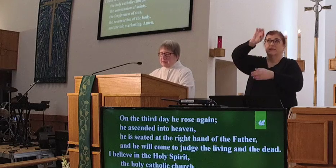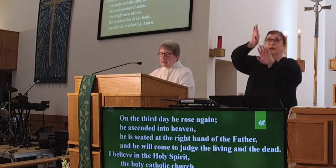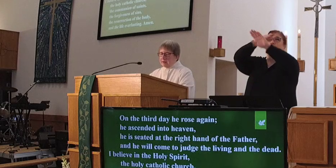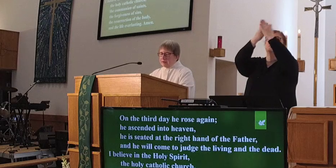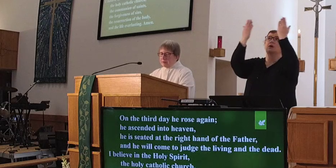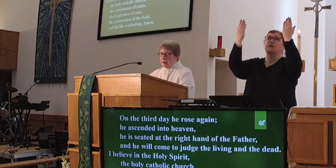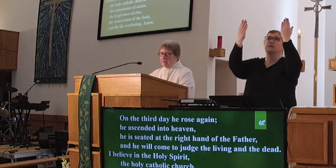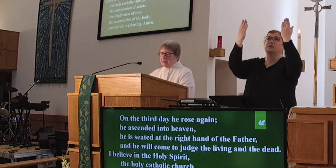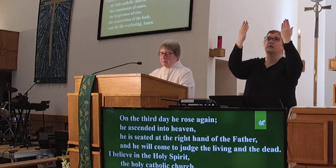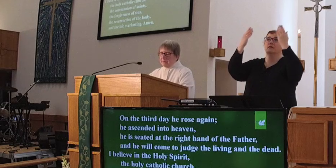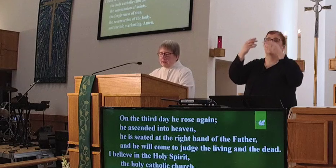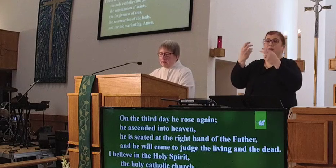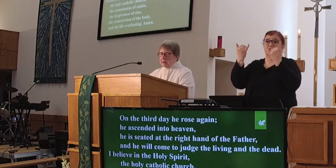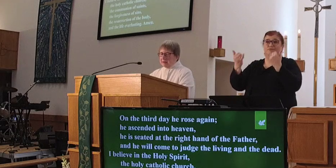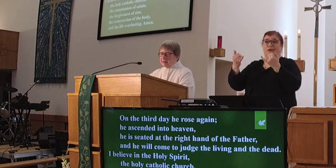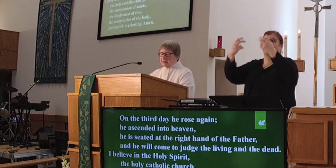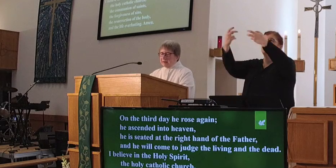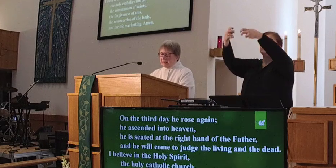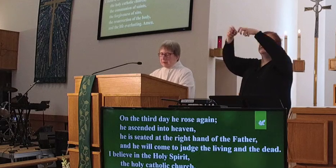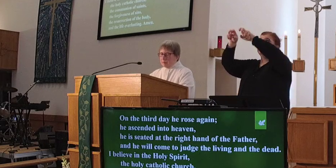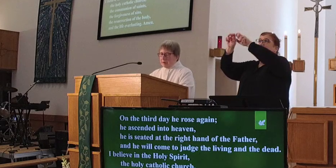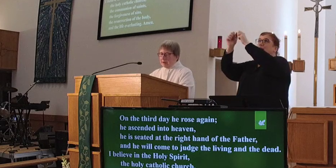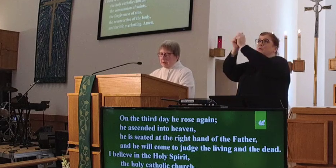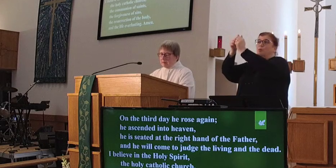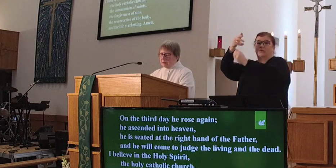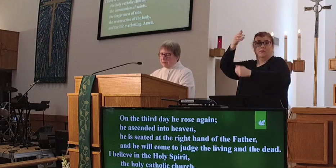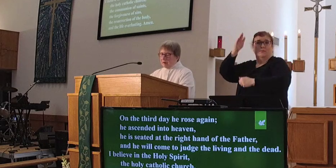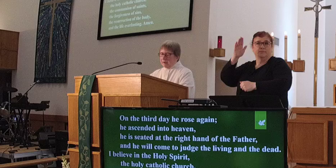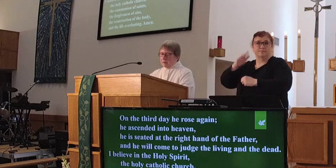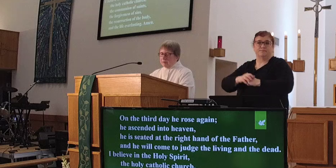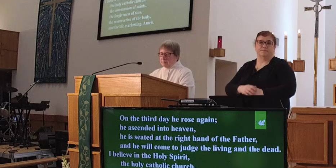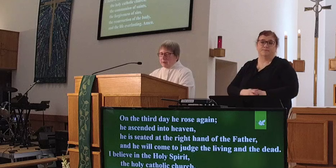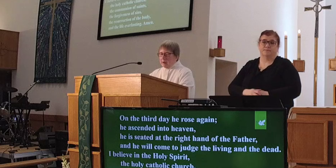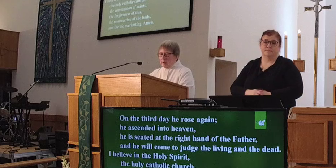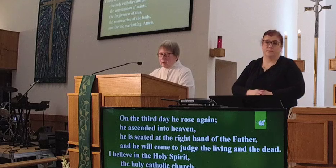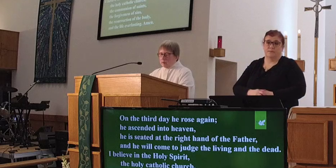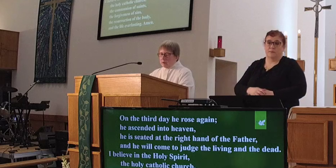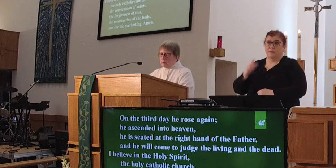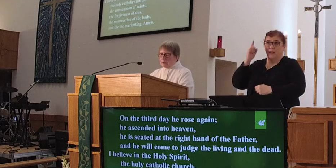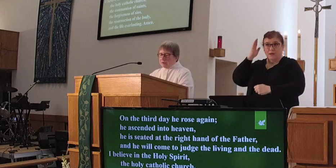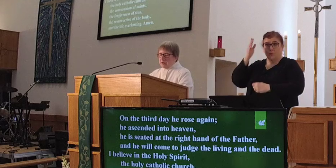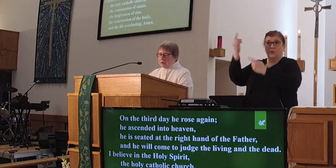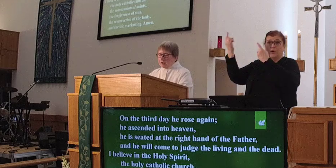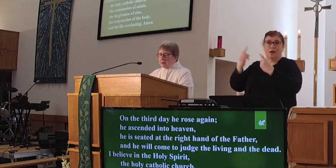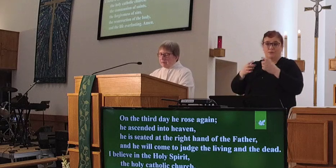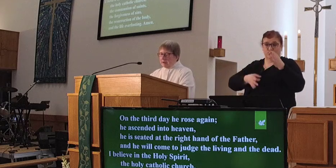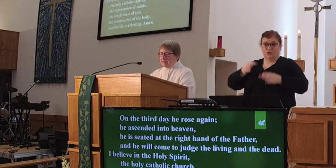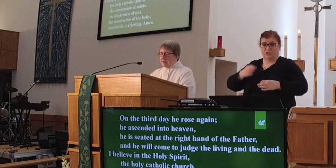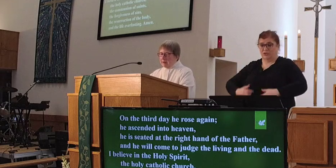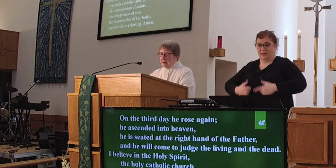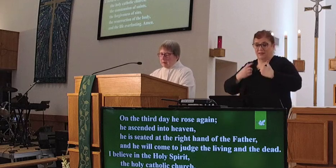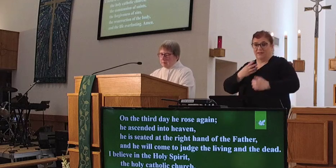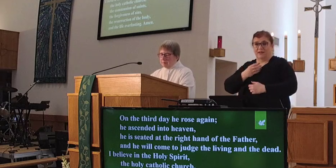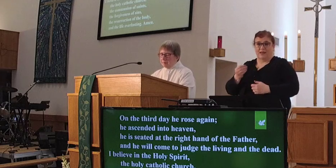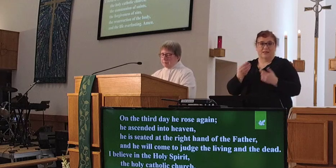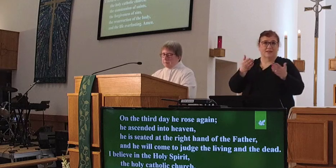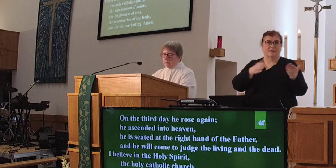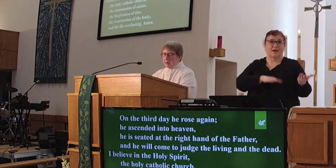He ascended into heaven. He is seated at the right hand of the Father, and he will come to judge the living and the